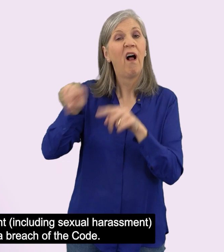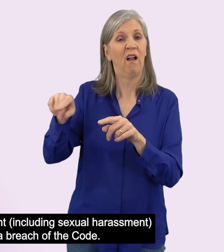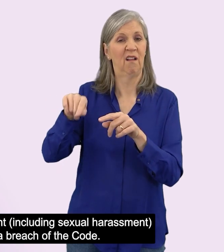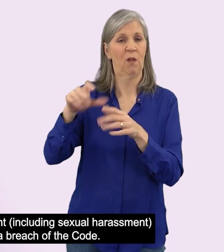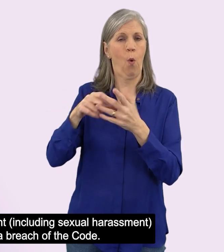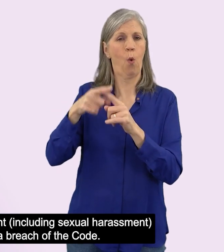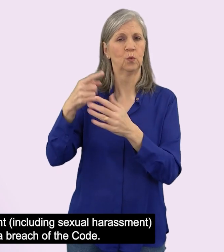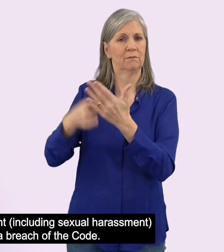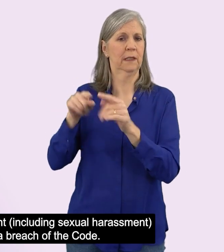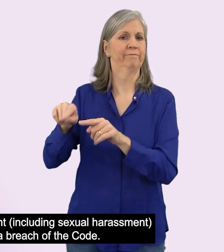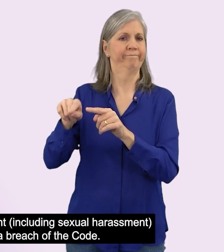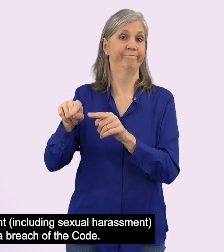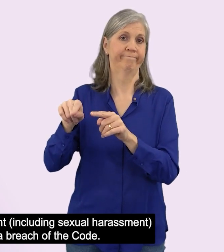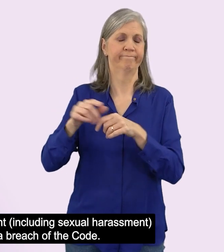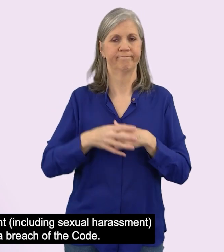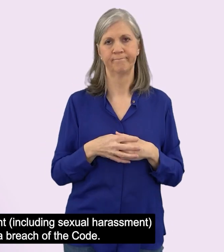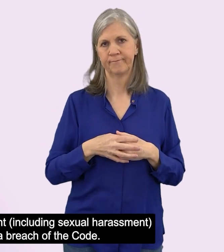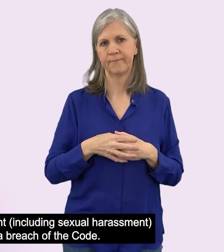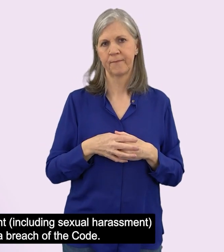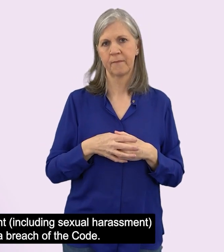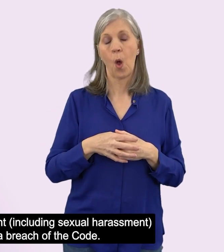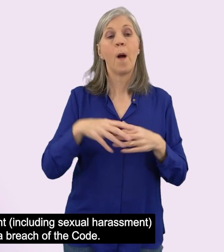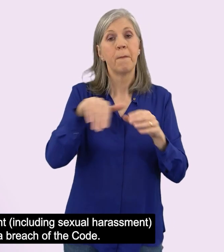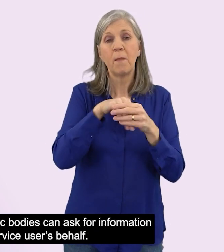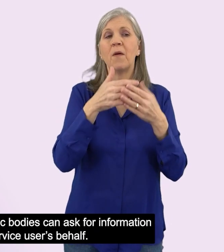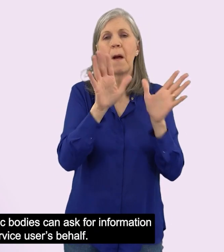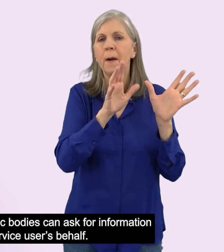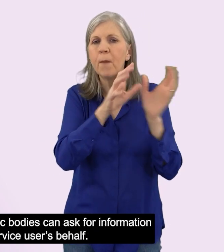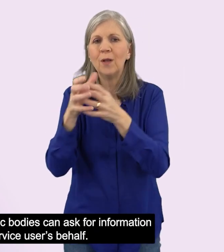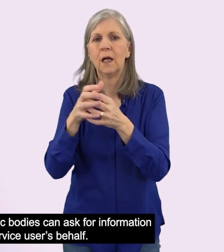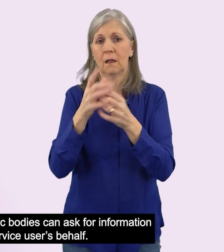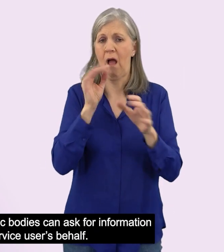harassment, including sexual harassment, would be a breach of the code.